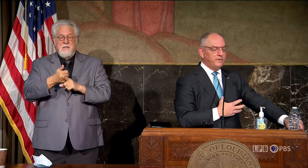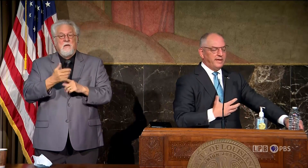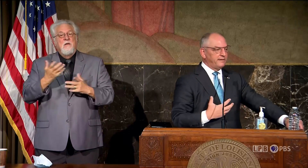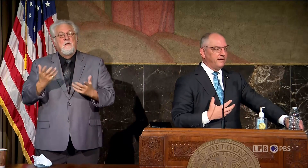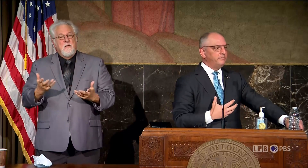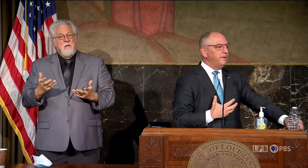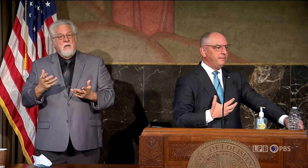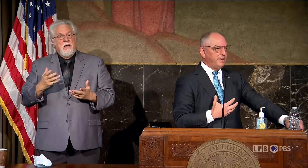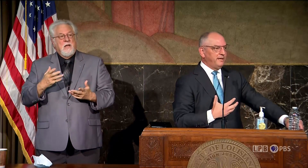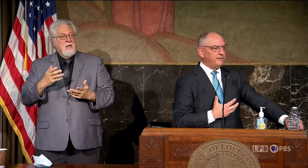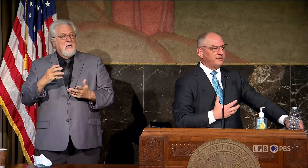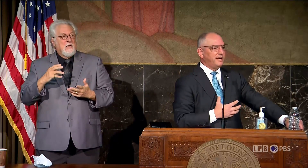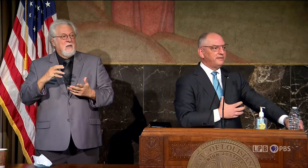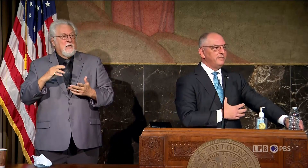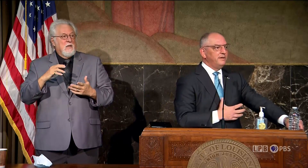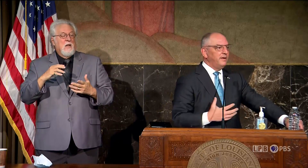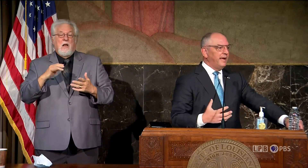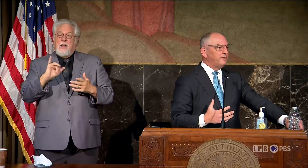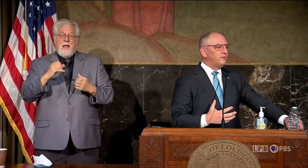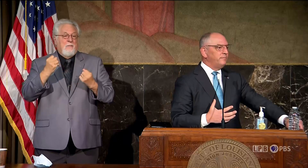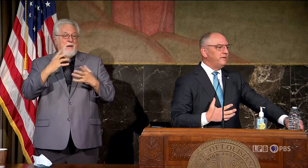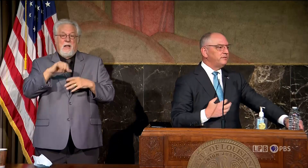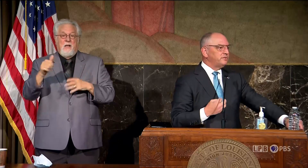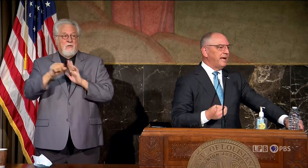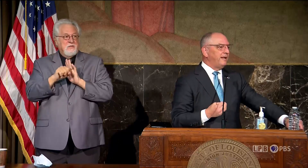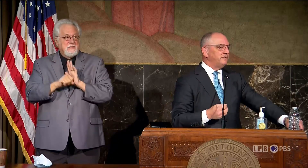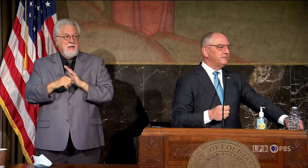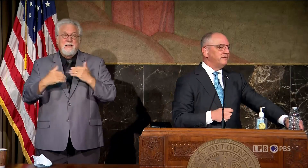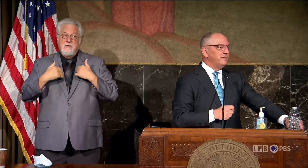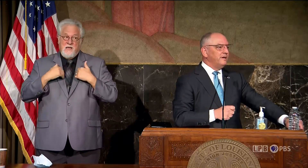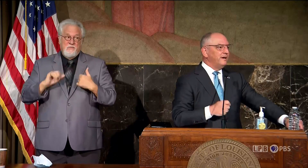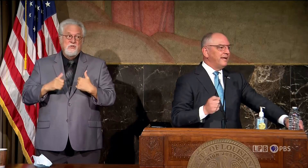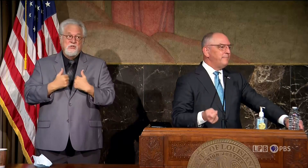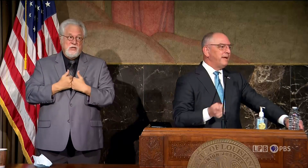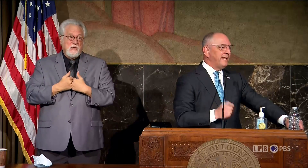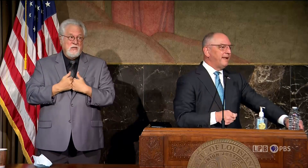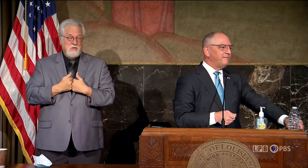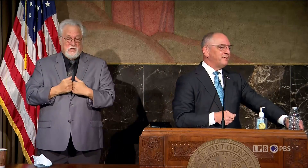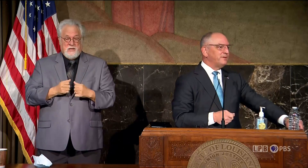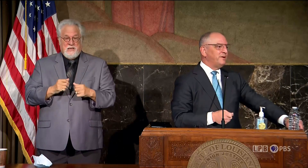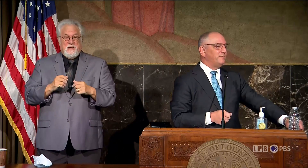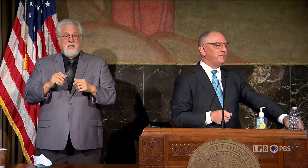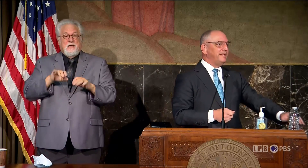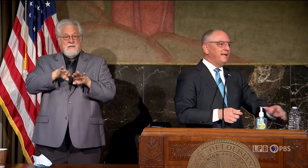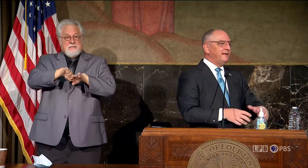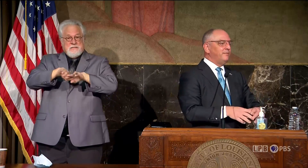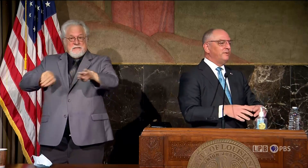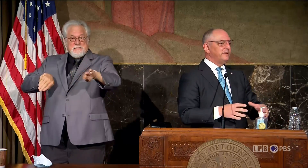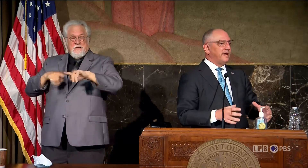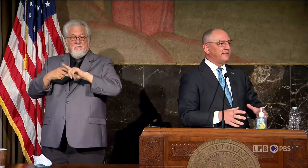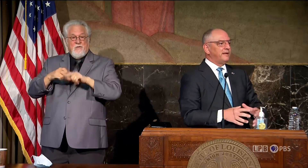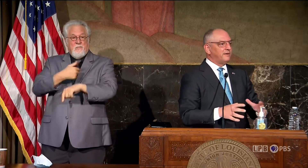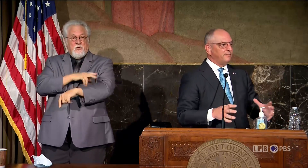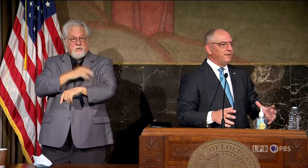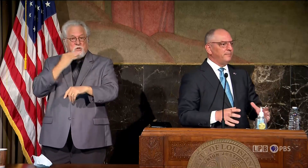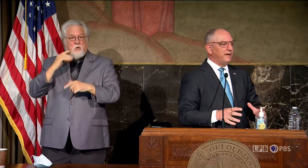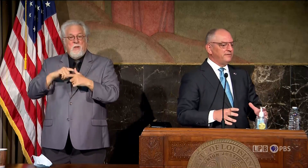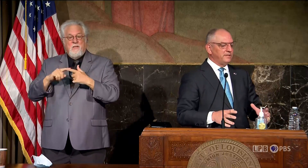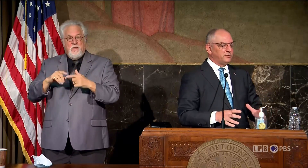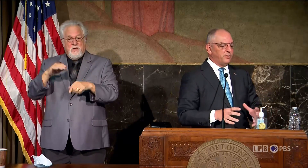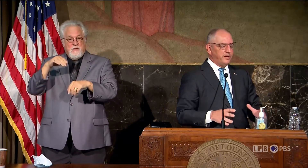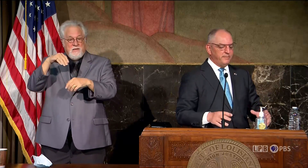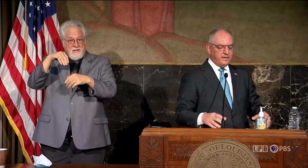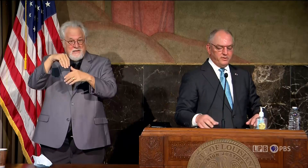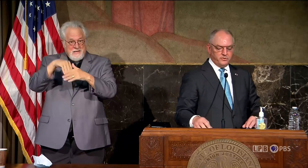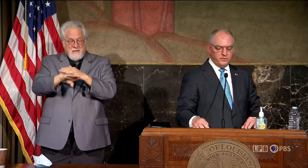we've like many other states, had tremendous challenges keeping it out of nursing homes, and then once it got there,